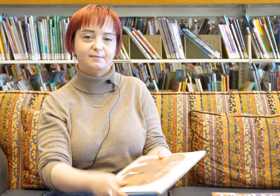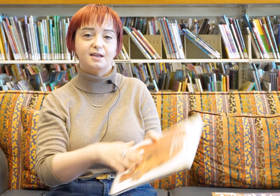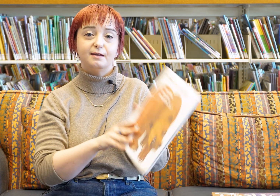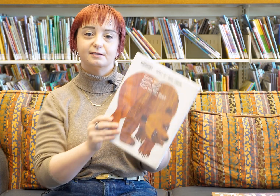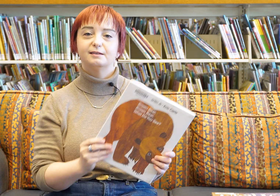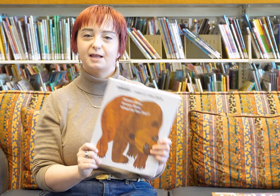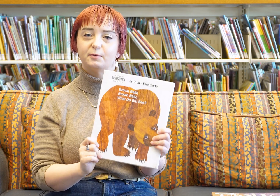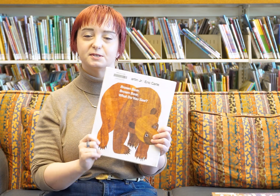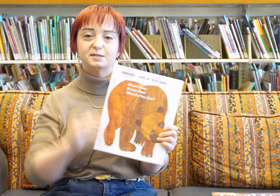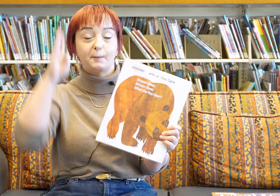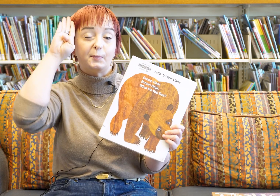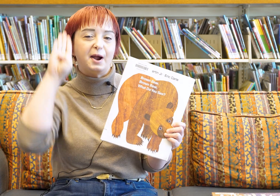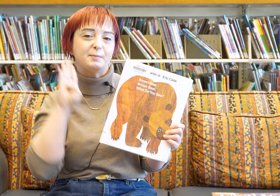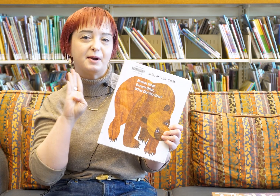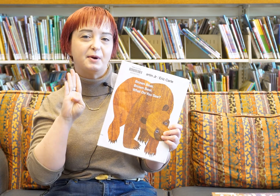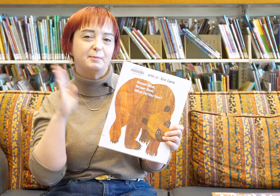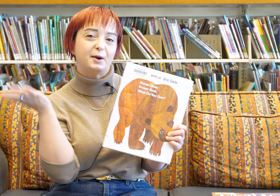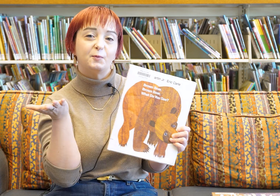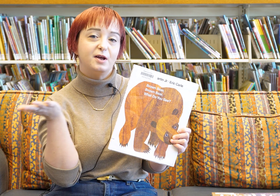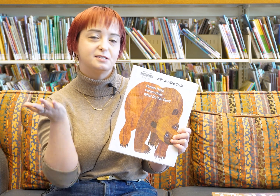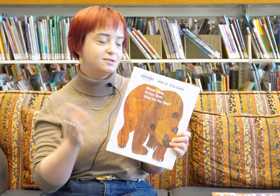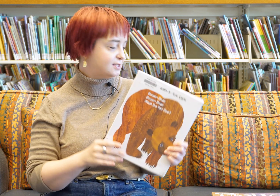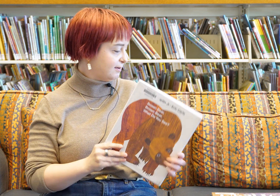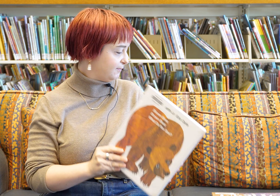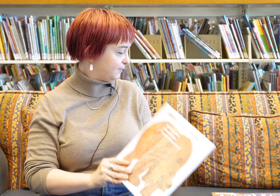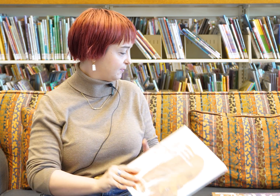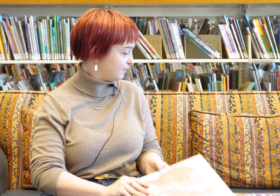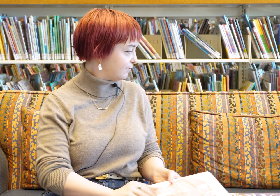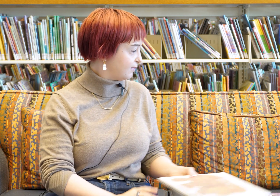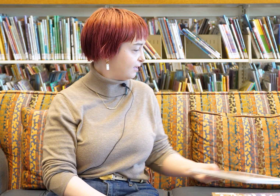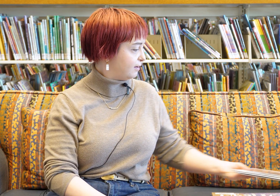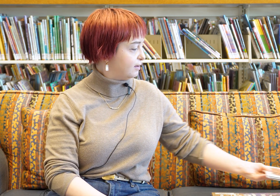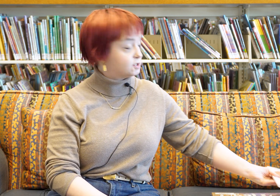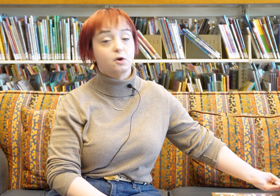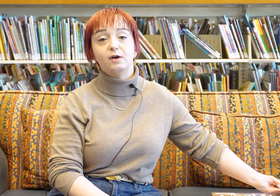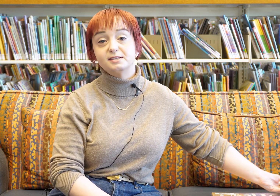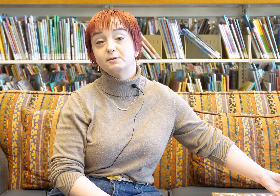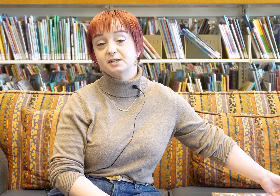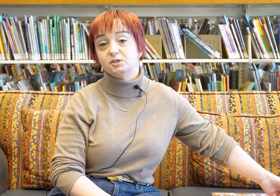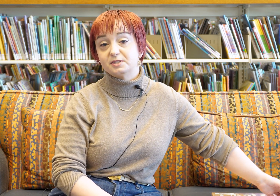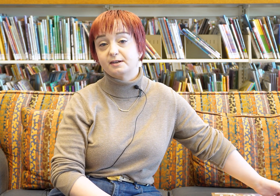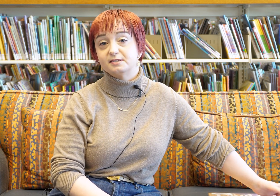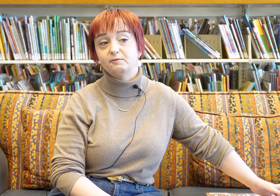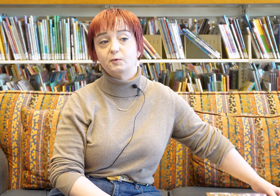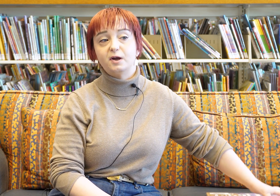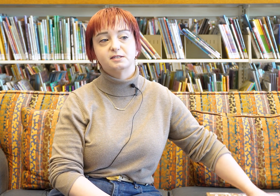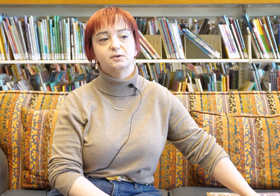The end. That was brown bear, what do you see? So I said I was going to teach you a second sign for what. So